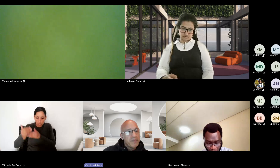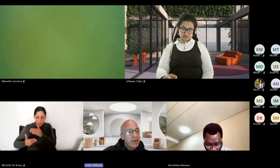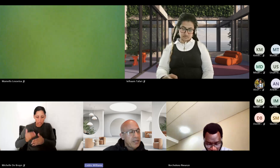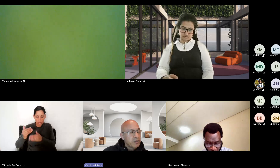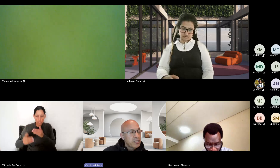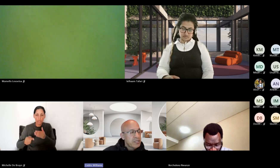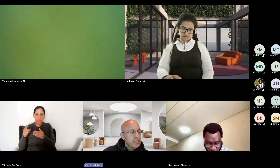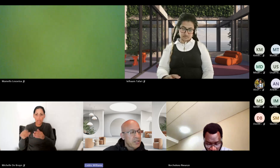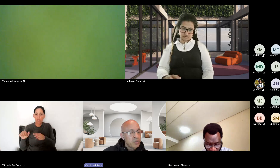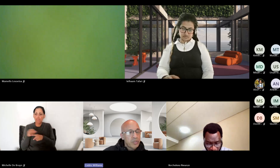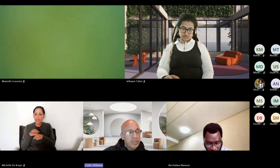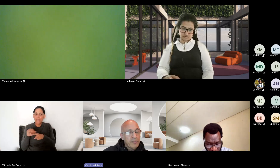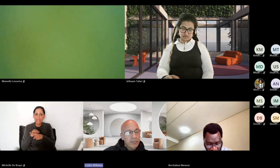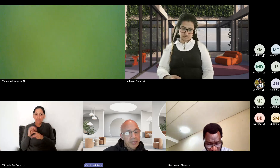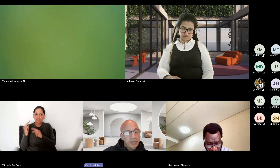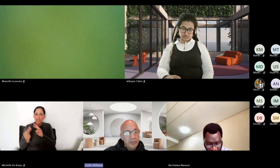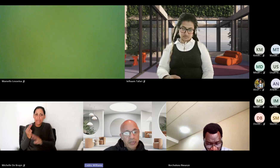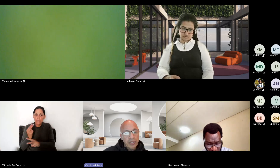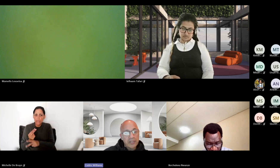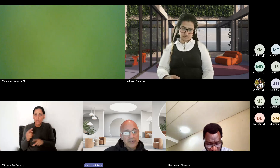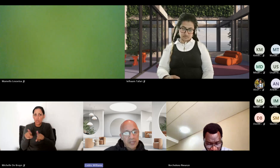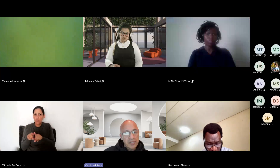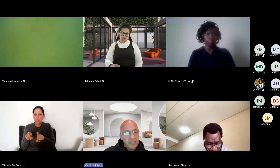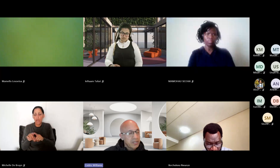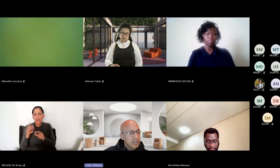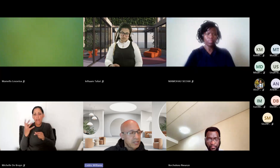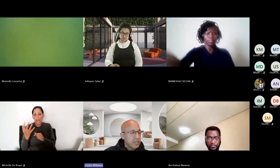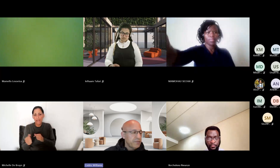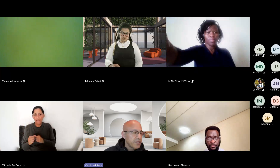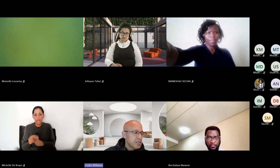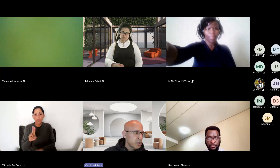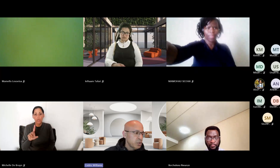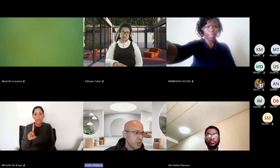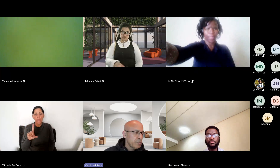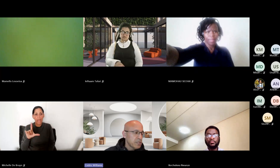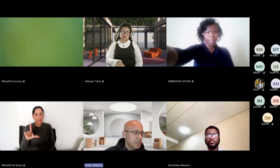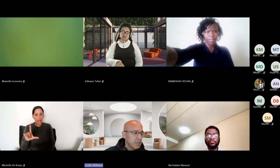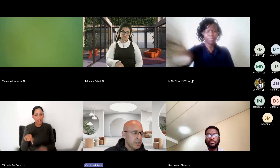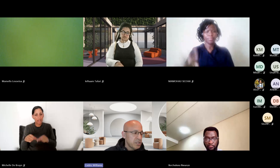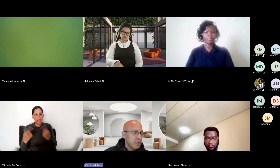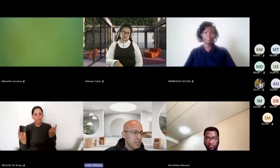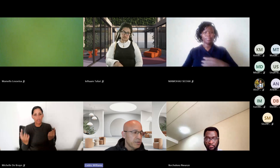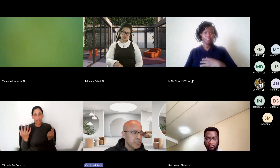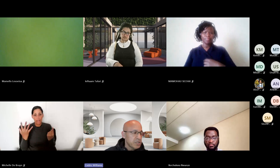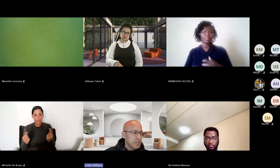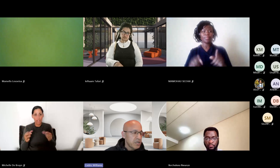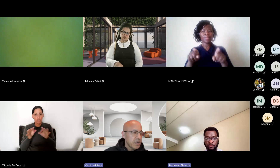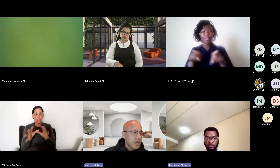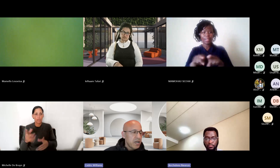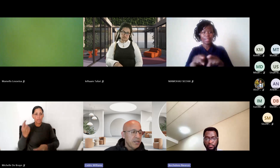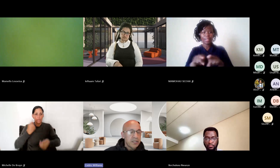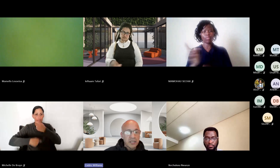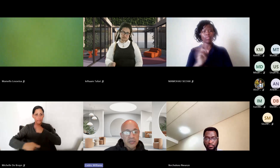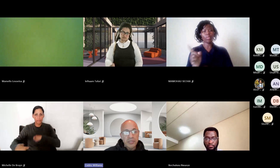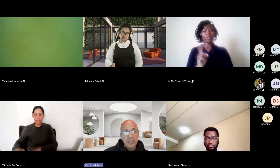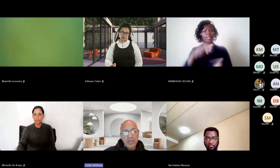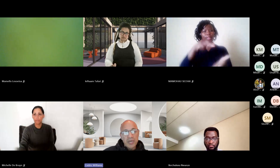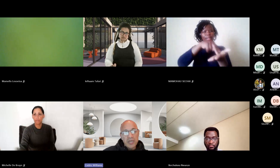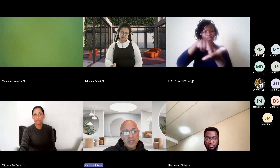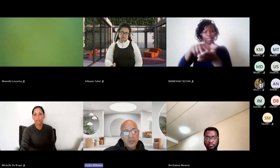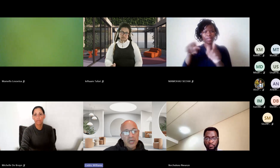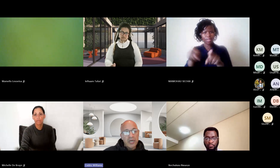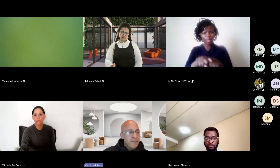And I noticed that they implement UDL differently. They first go to representation, then expression, and